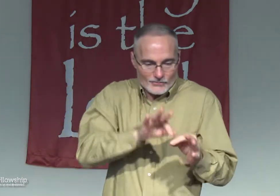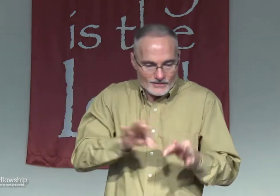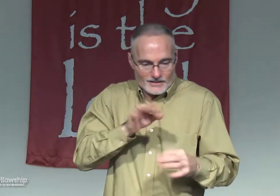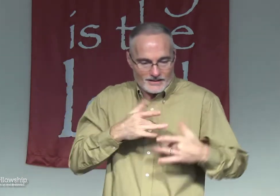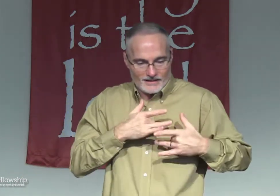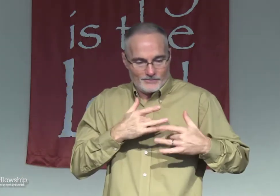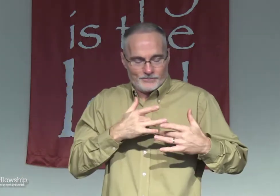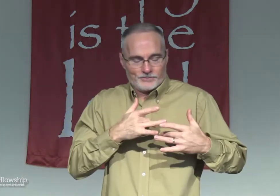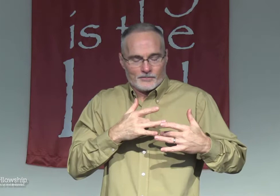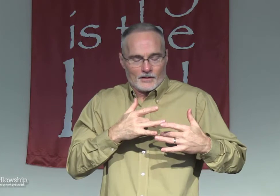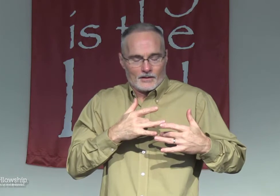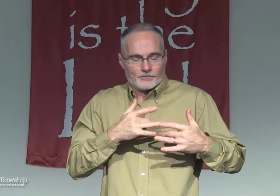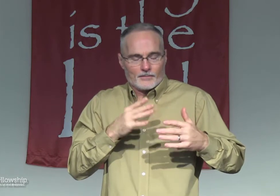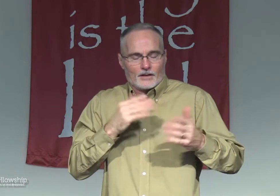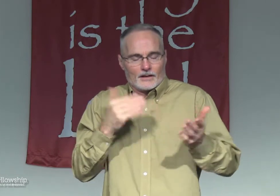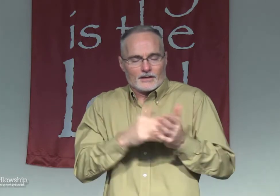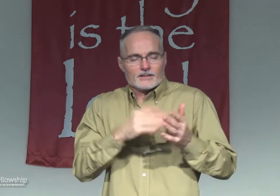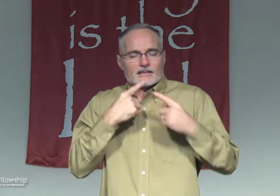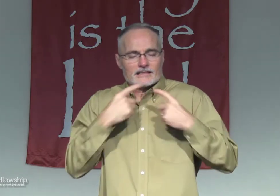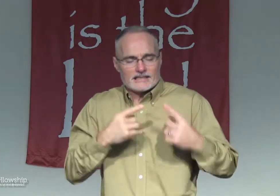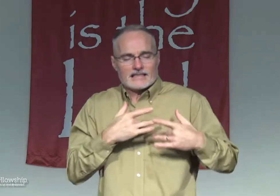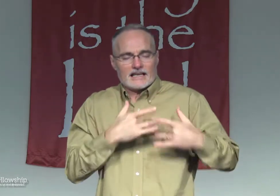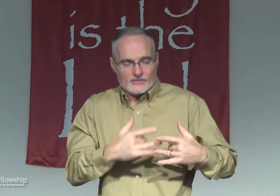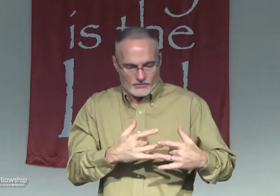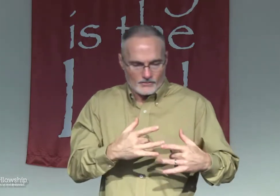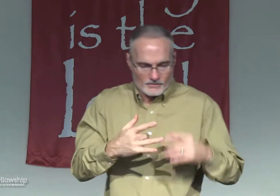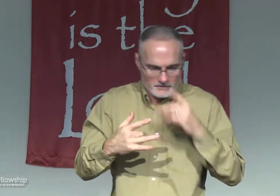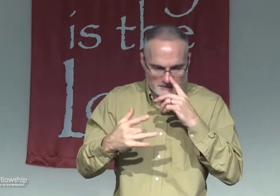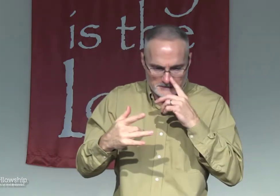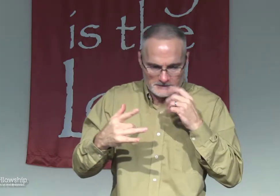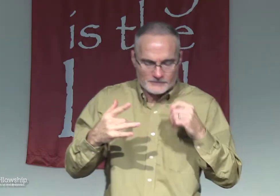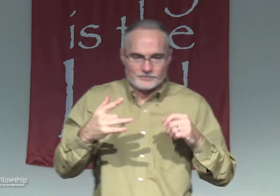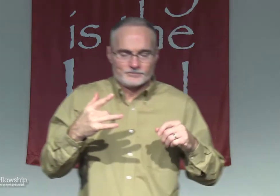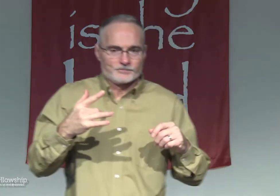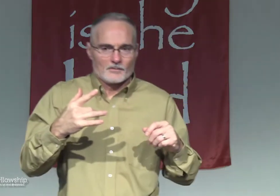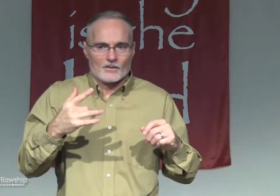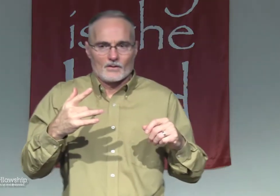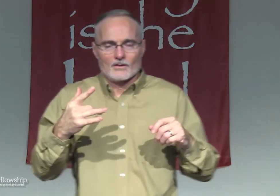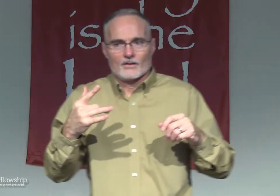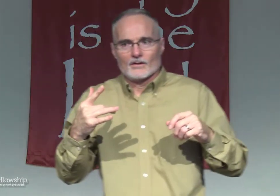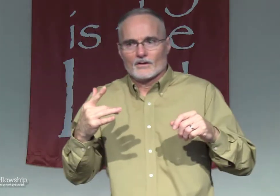Again, the spiritual battle against your sin nature.